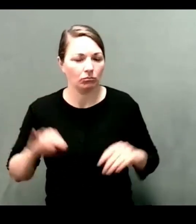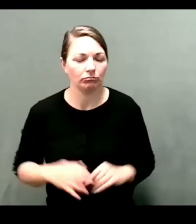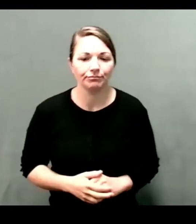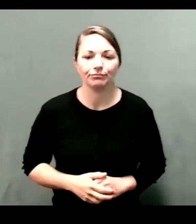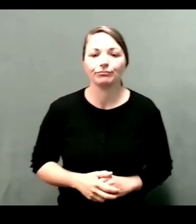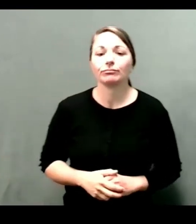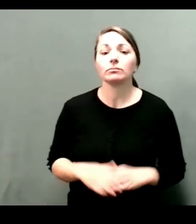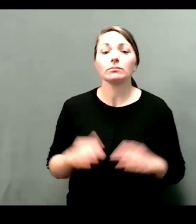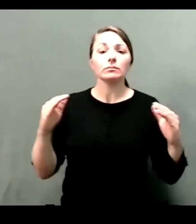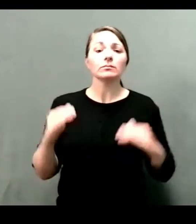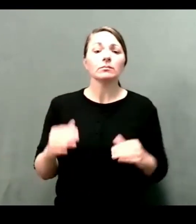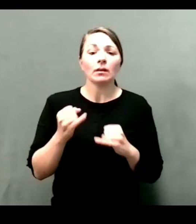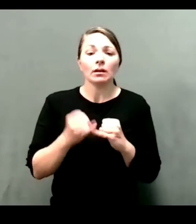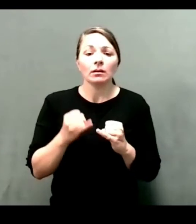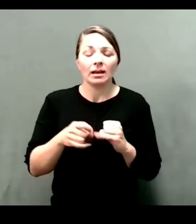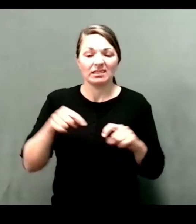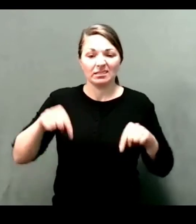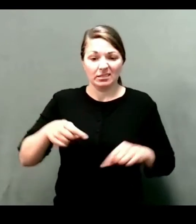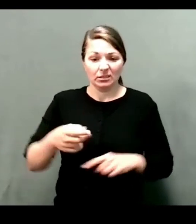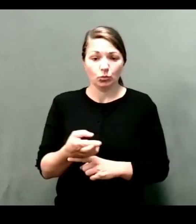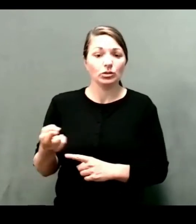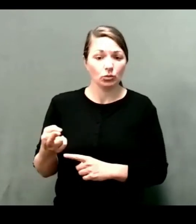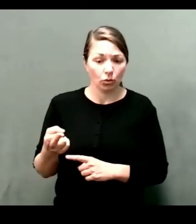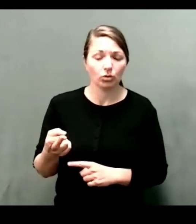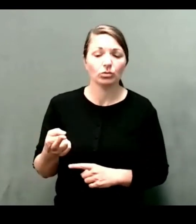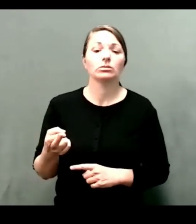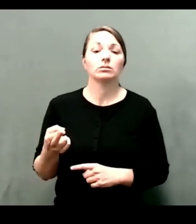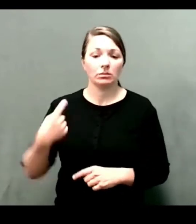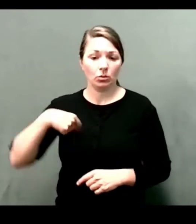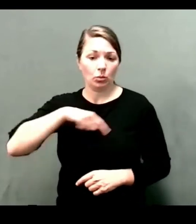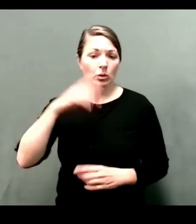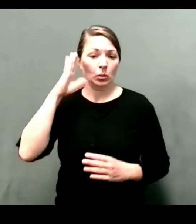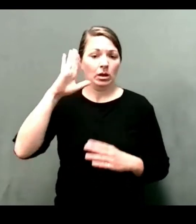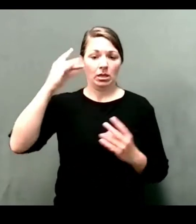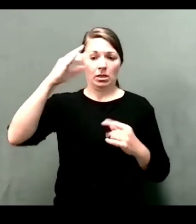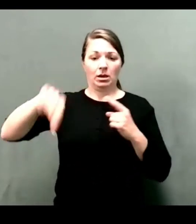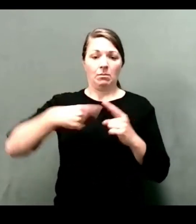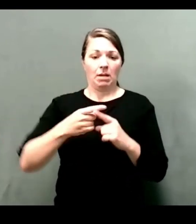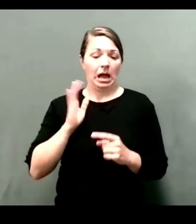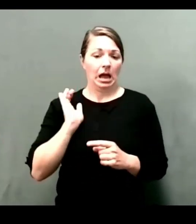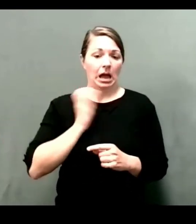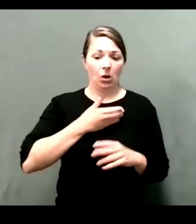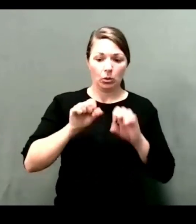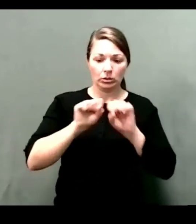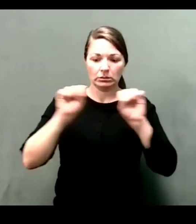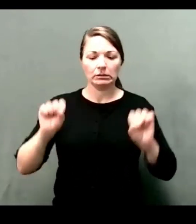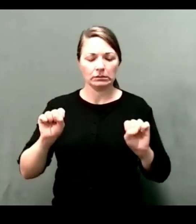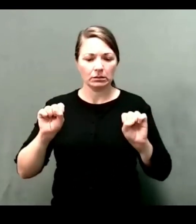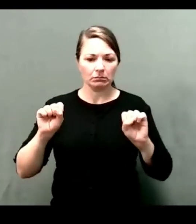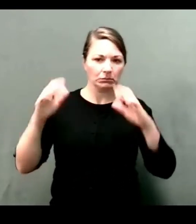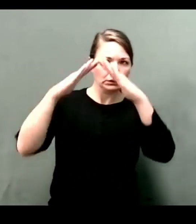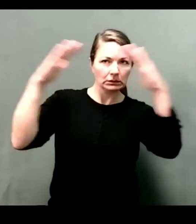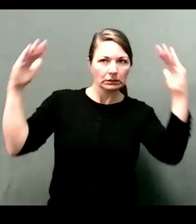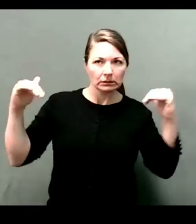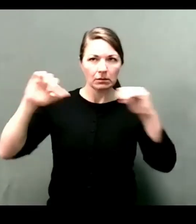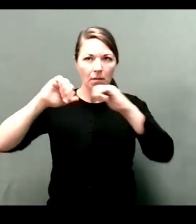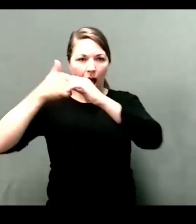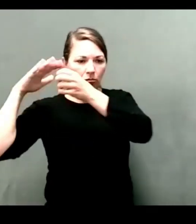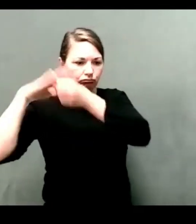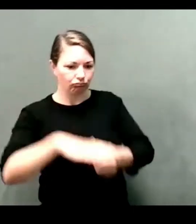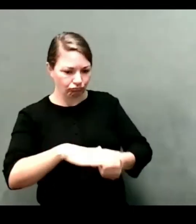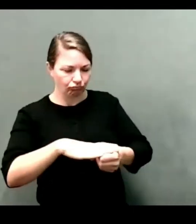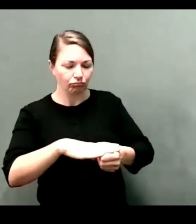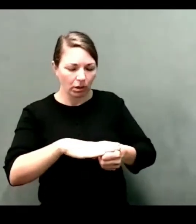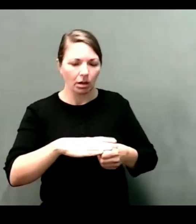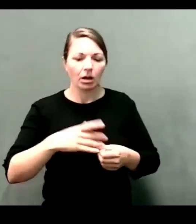a little caveat that this resource, yes, we are going to be thinking about how our systems are reinforcing oppression. We are not trying to